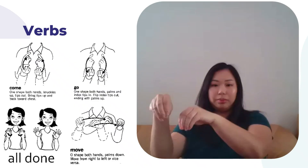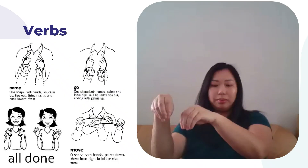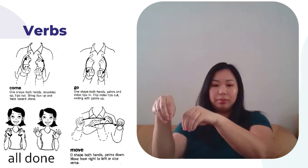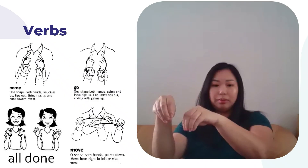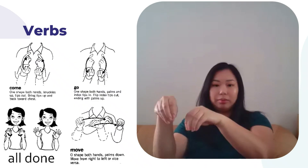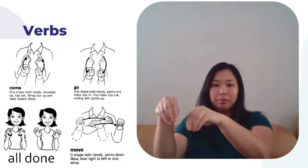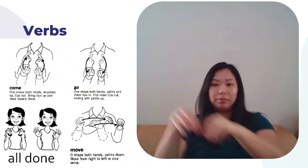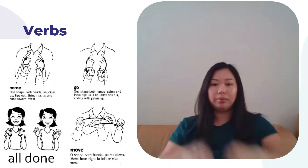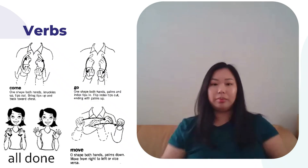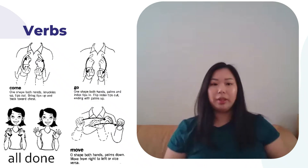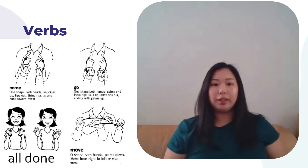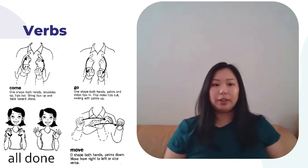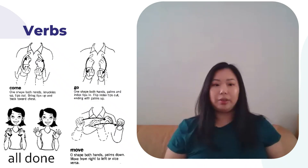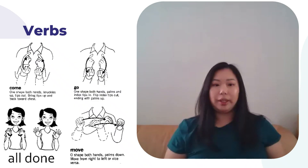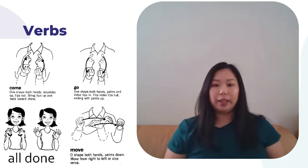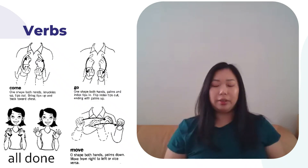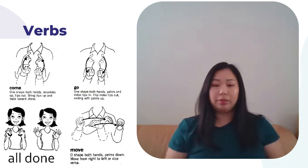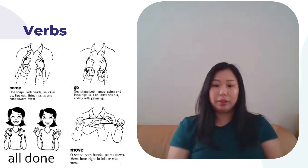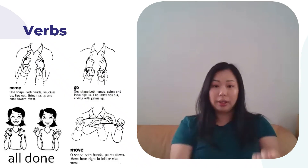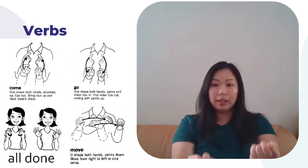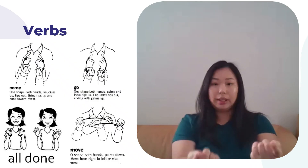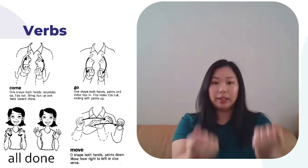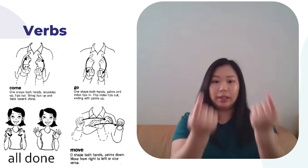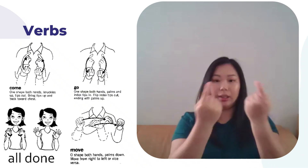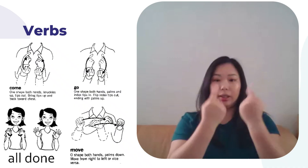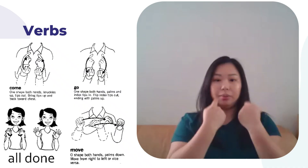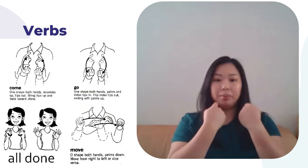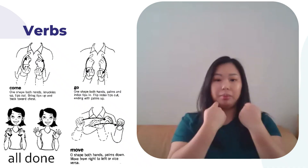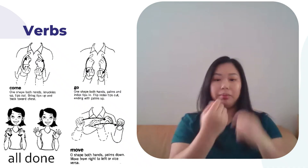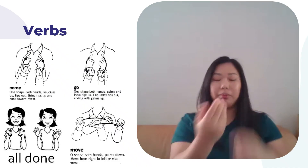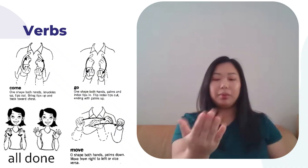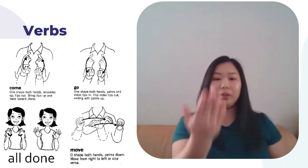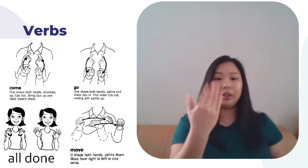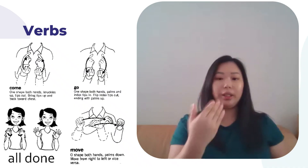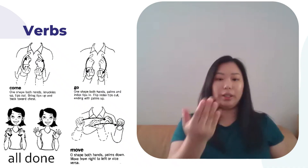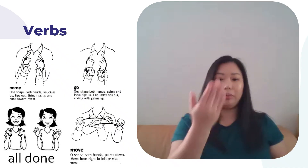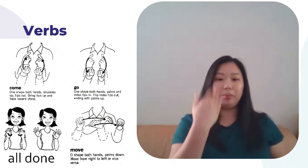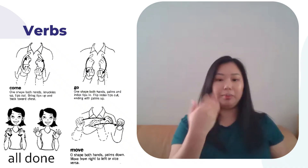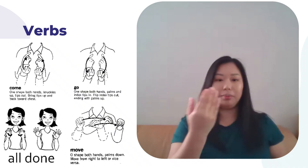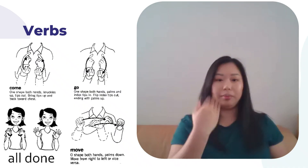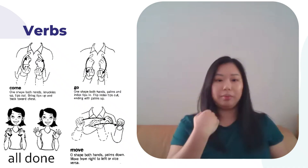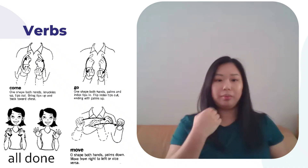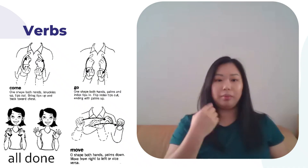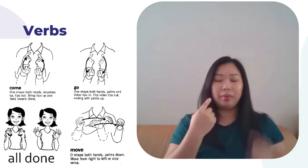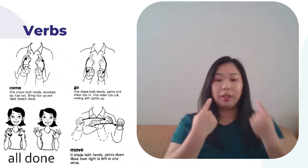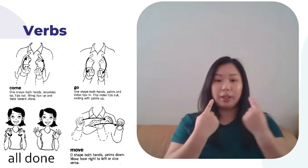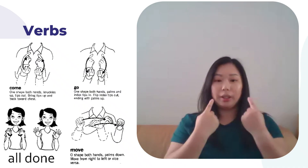Move. So we have come or come,